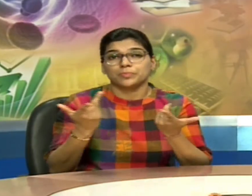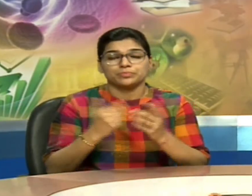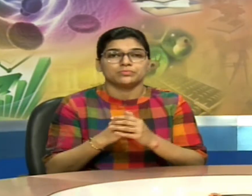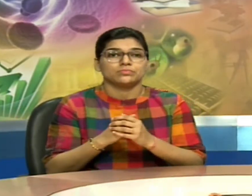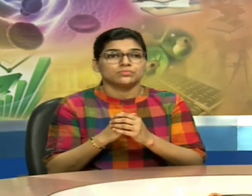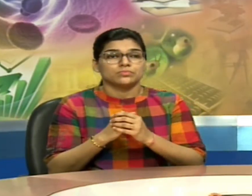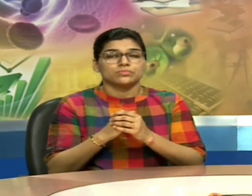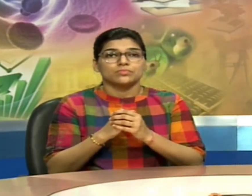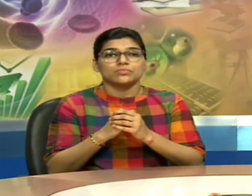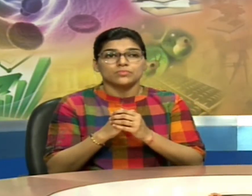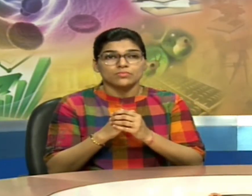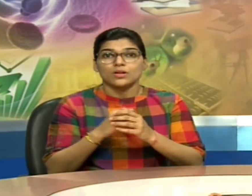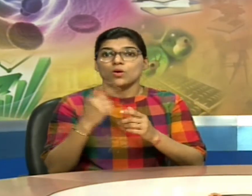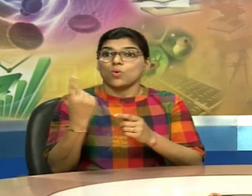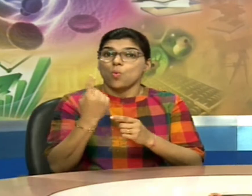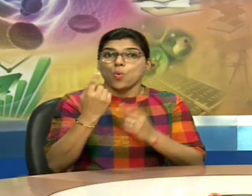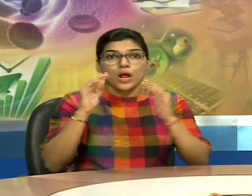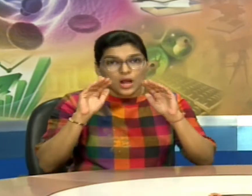Now this word is